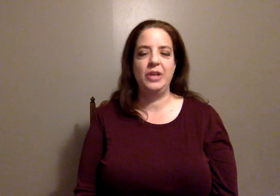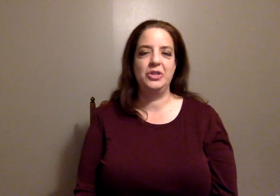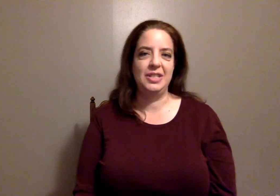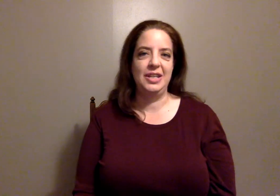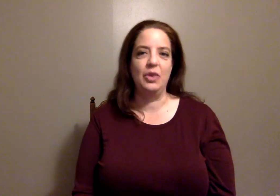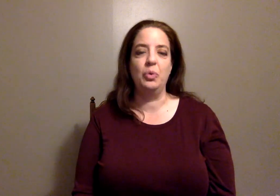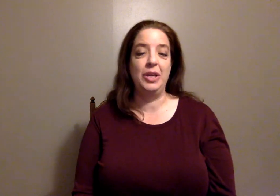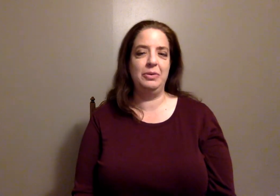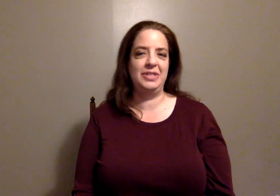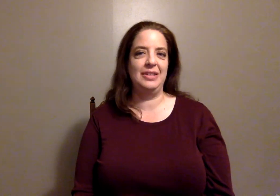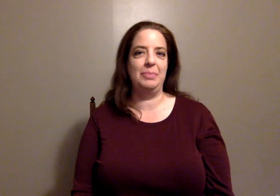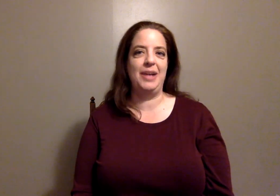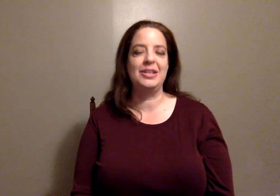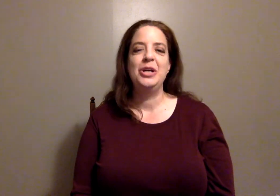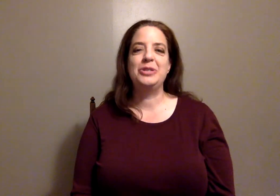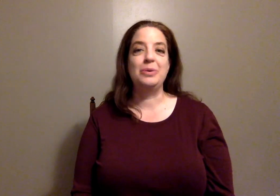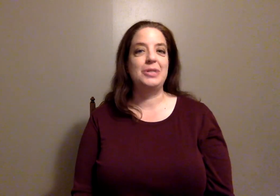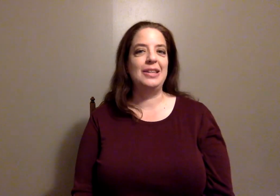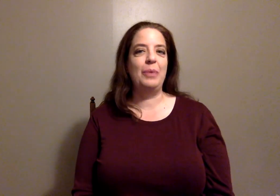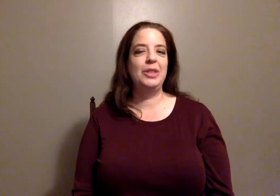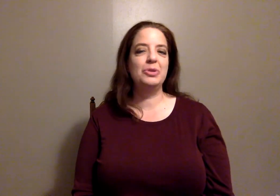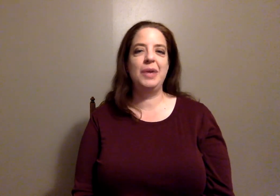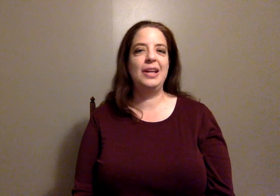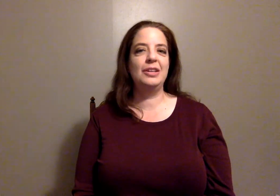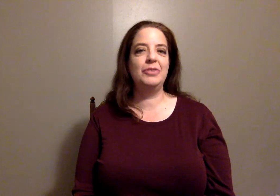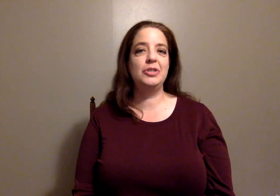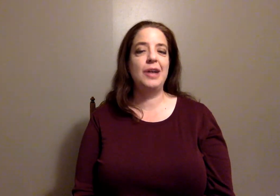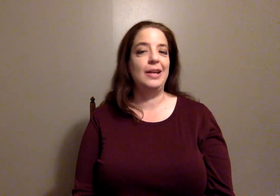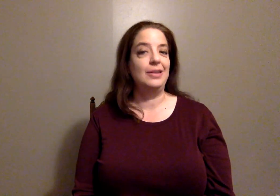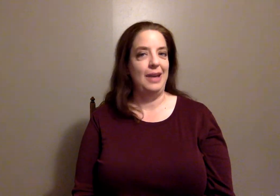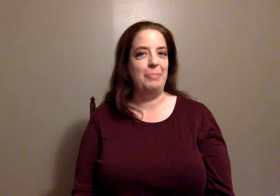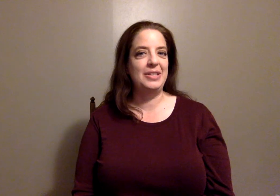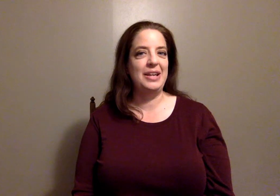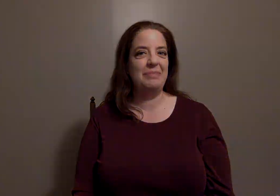seeing or what you have seen in the past. So take that with you as we head into the future, and happy signing.